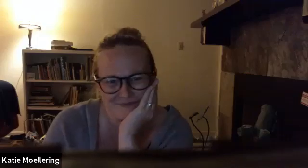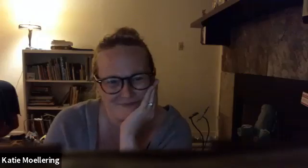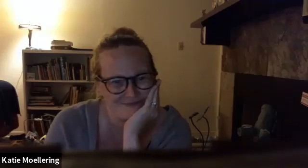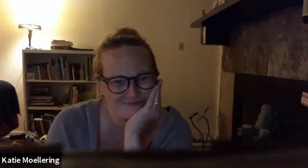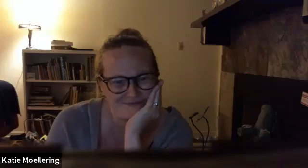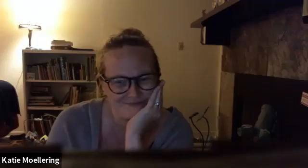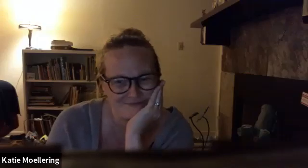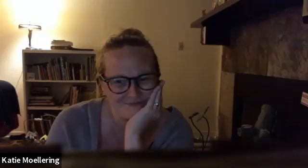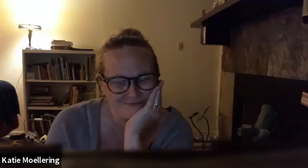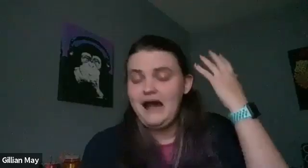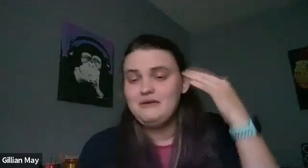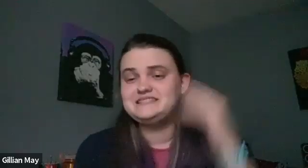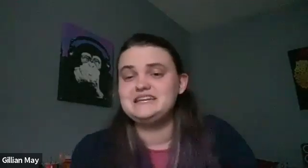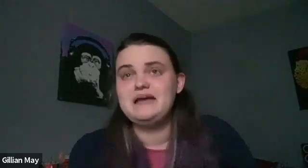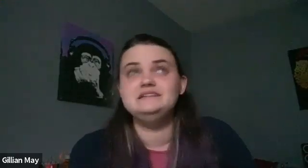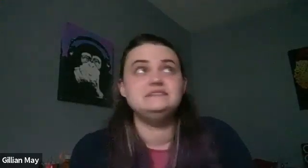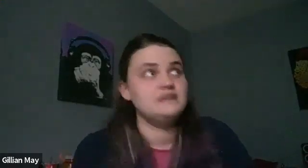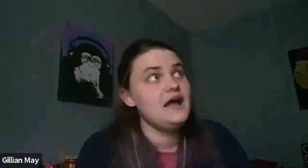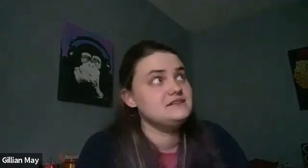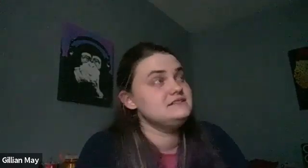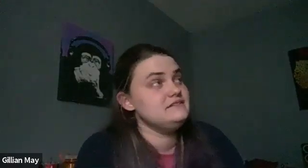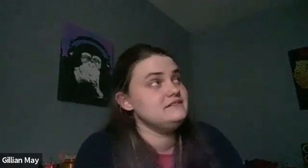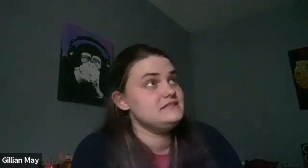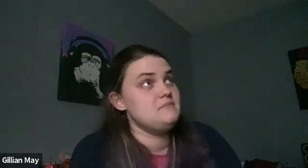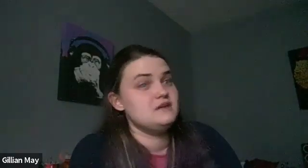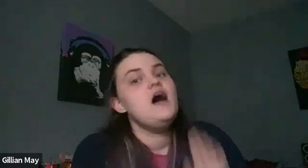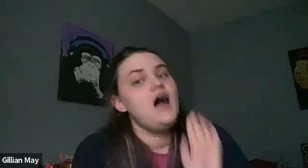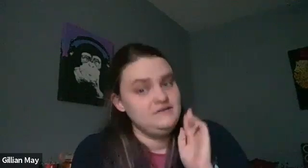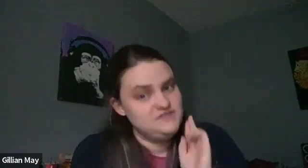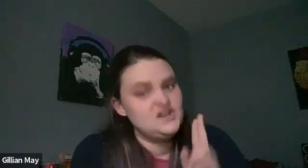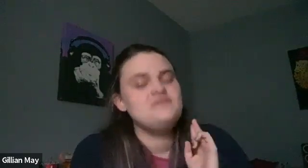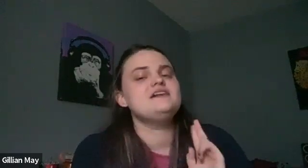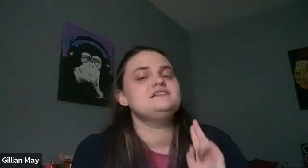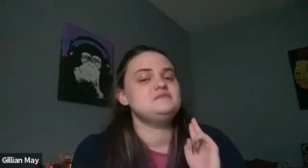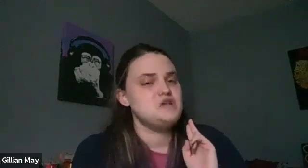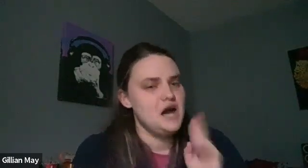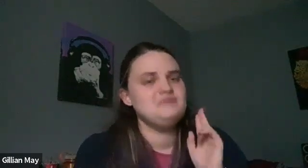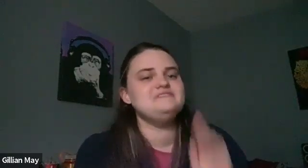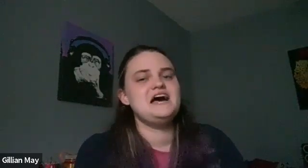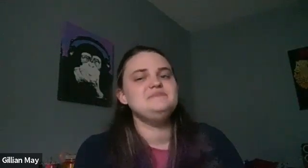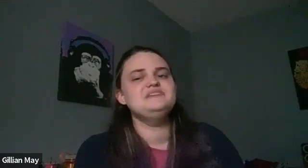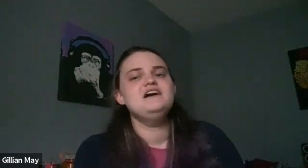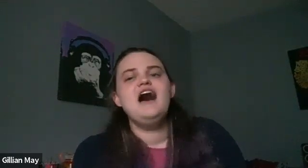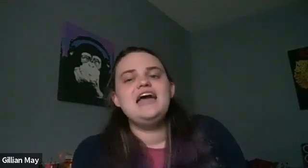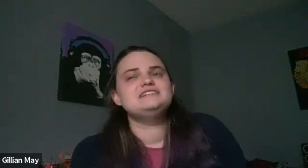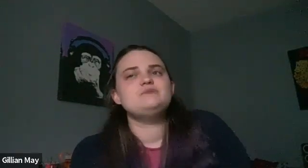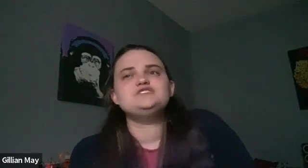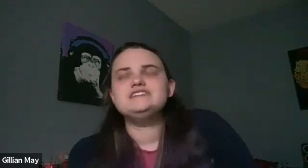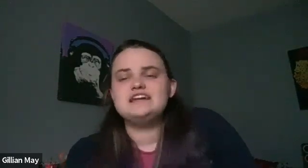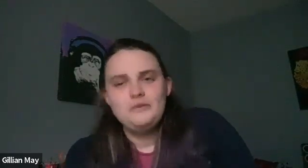probably, I mean, I was thinking in my head, did I accidentally say Maris? I have done that a couple of times. And especially because I call